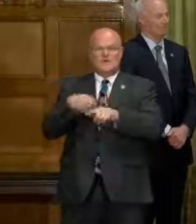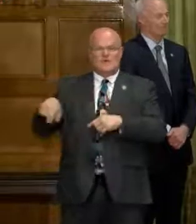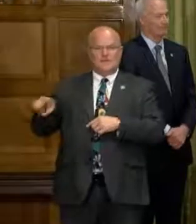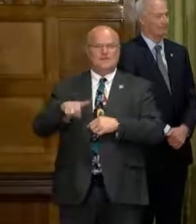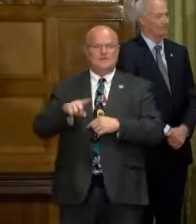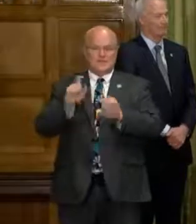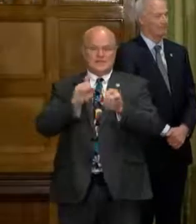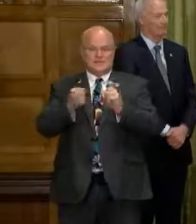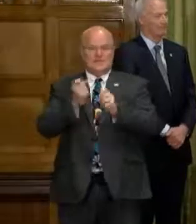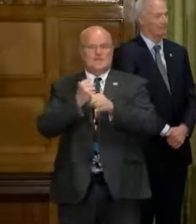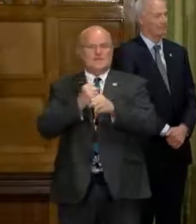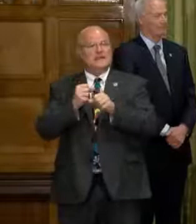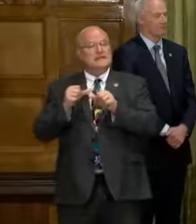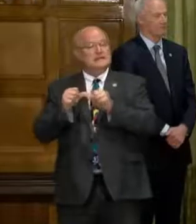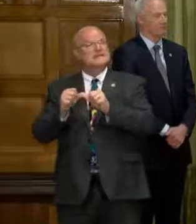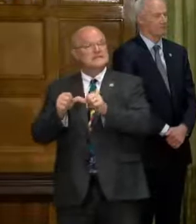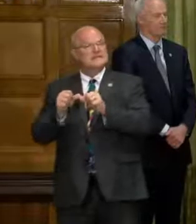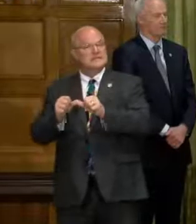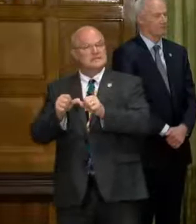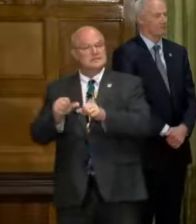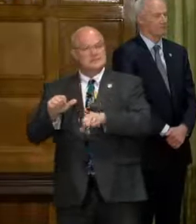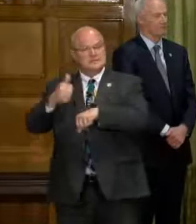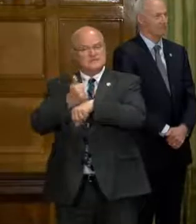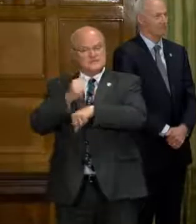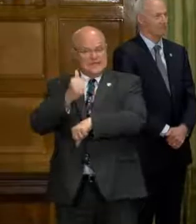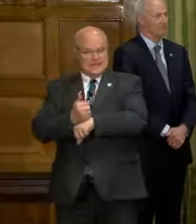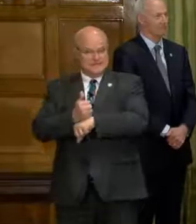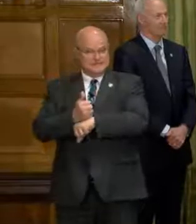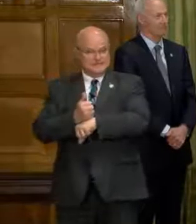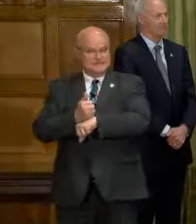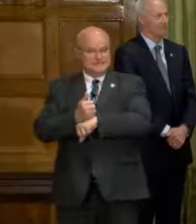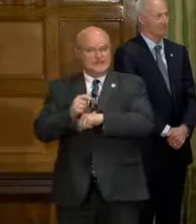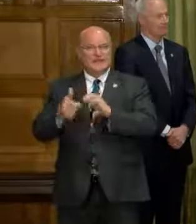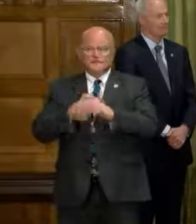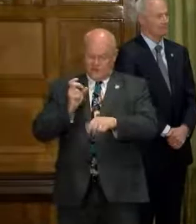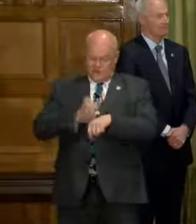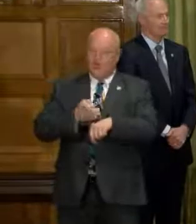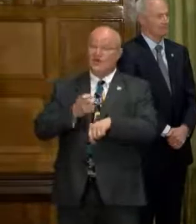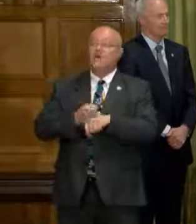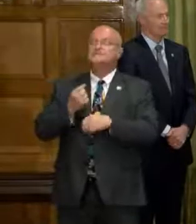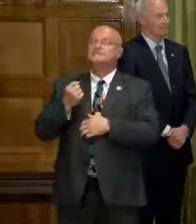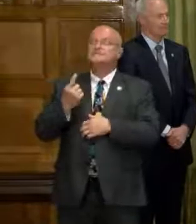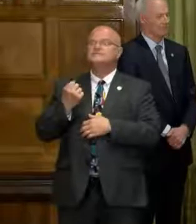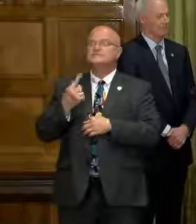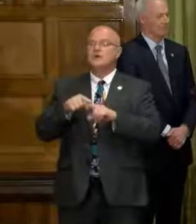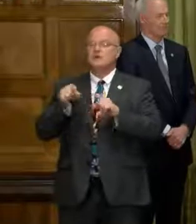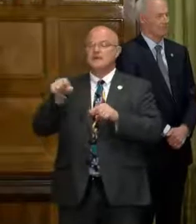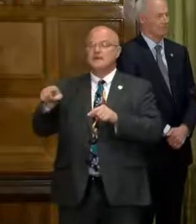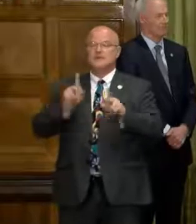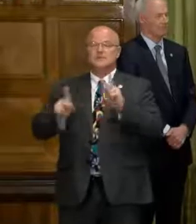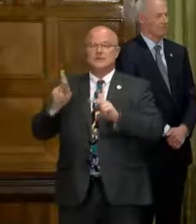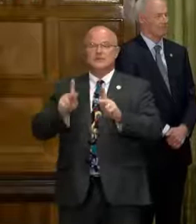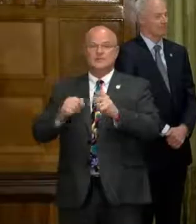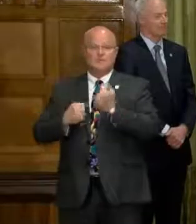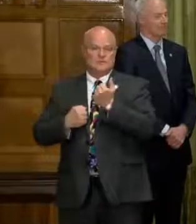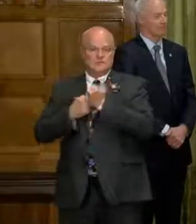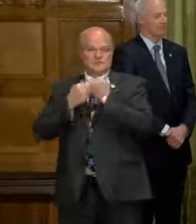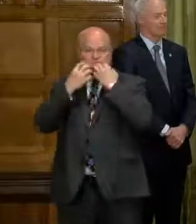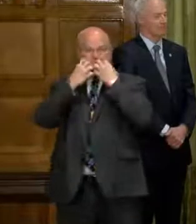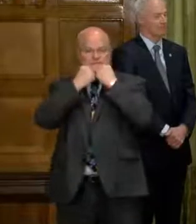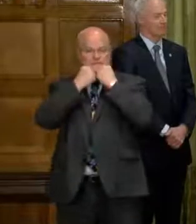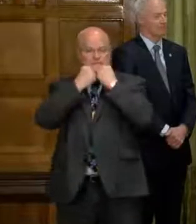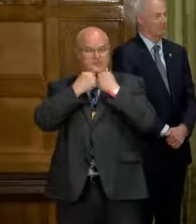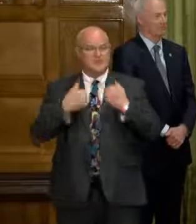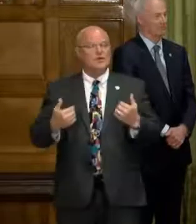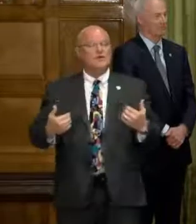changes that we've made that we will need to continue putting in place, these are hard, but these are the people that we're doing it for. We